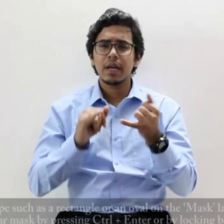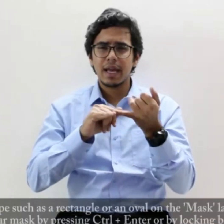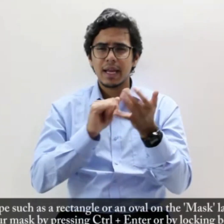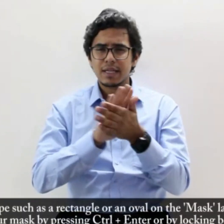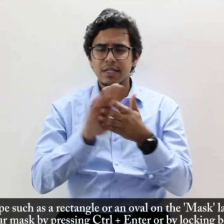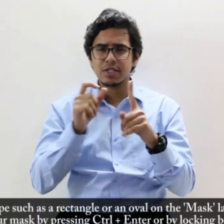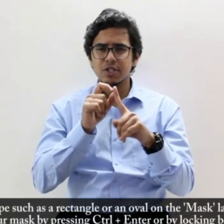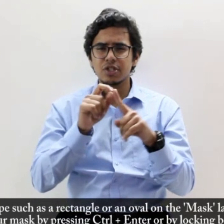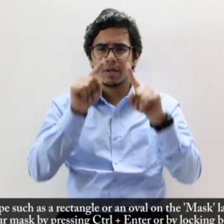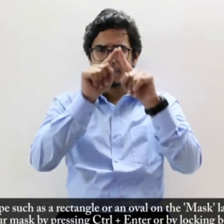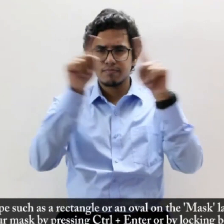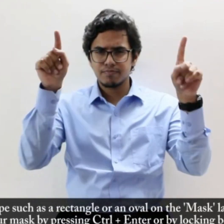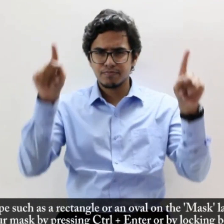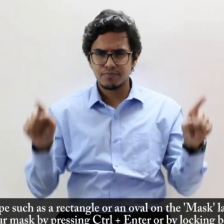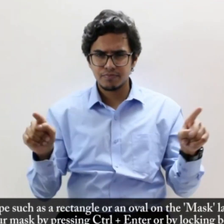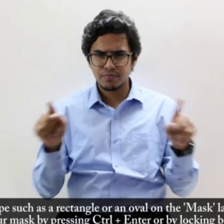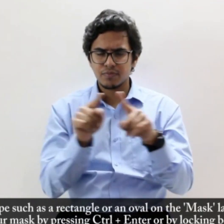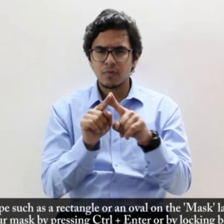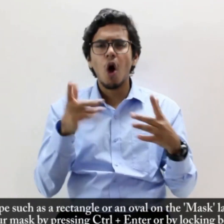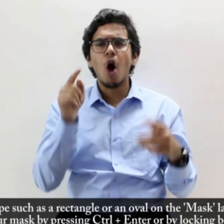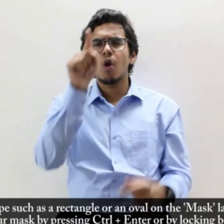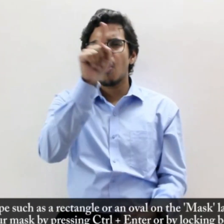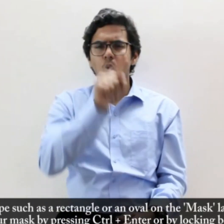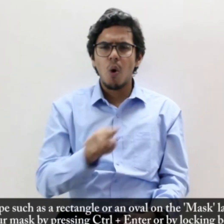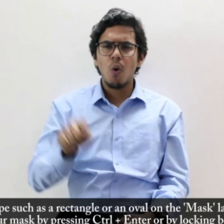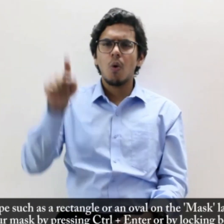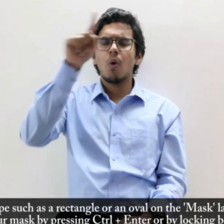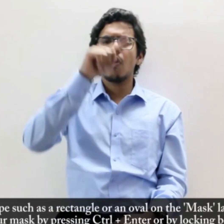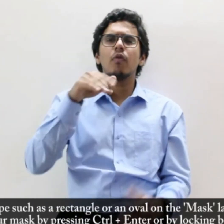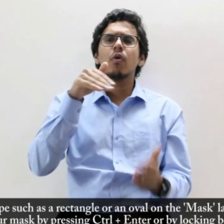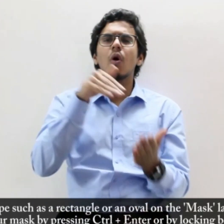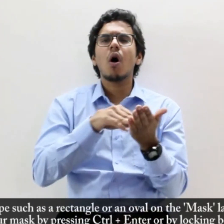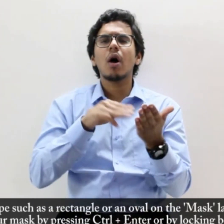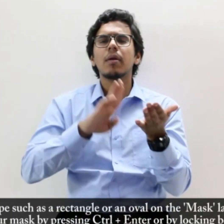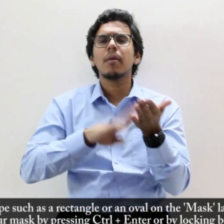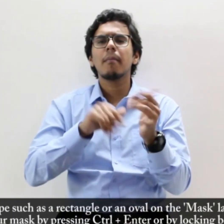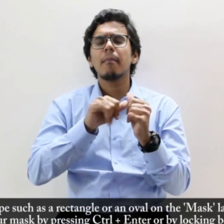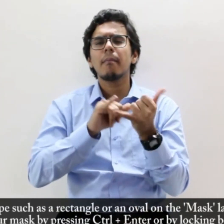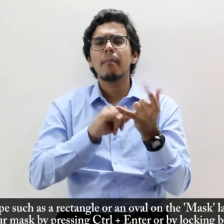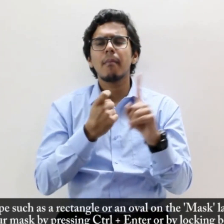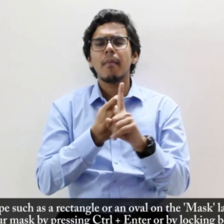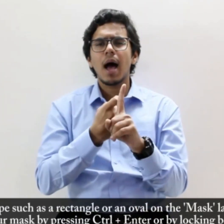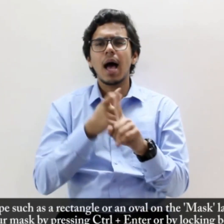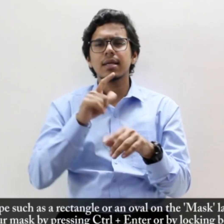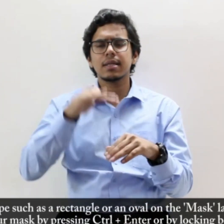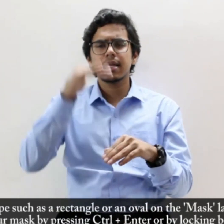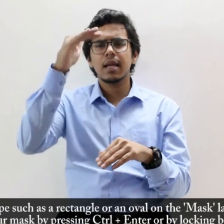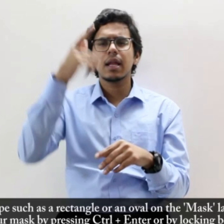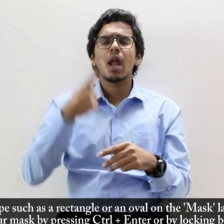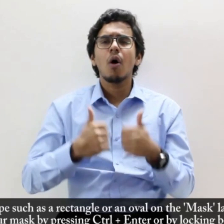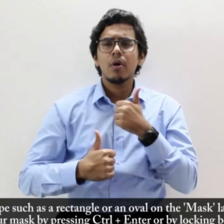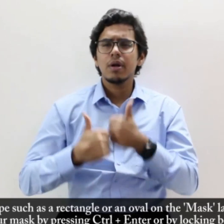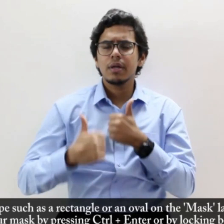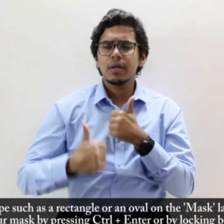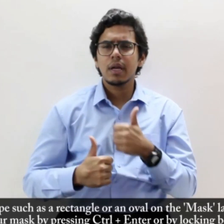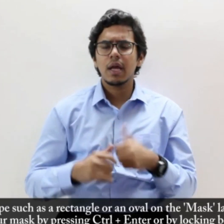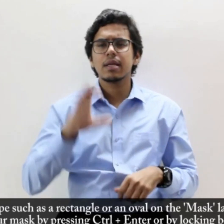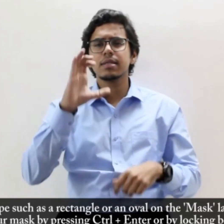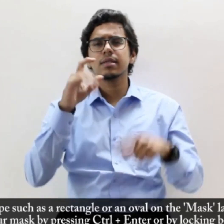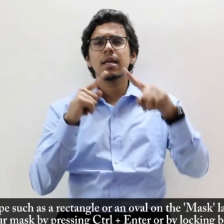Now create a shape such as a rectangle or an oval on the mask layer, top layer. Now test